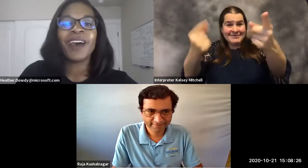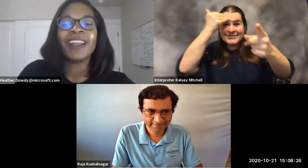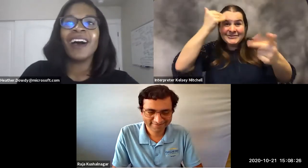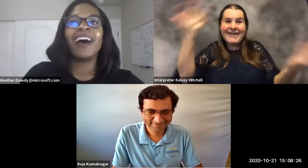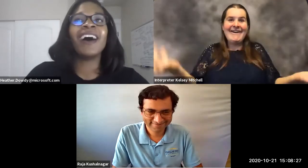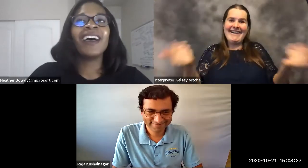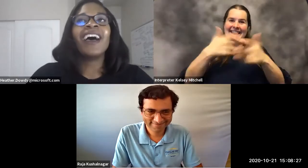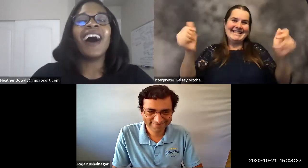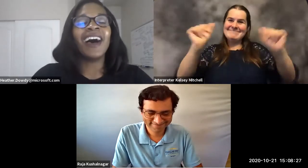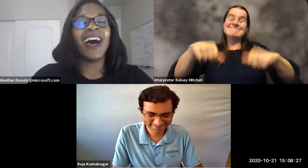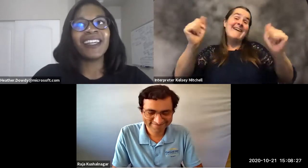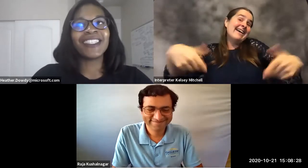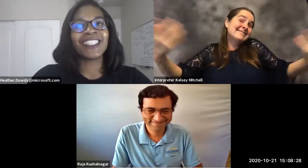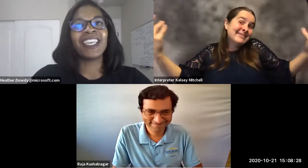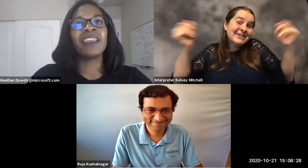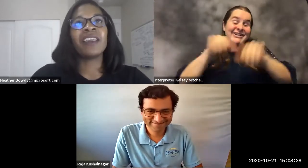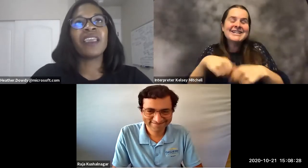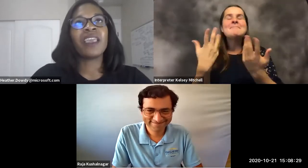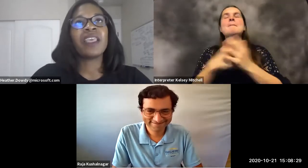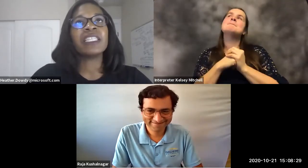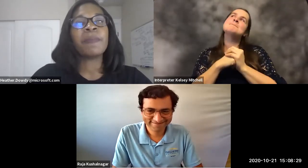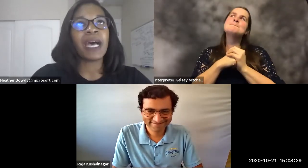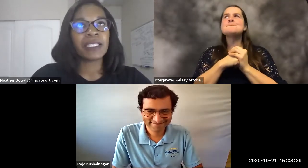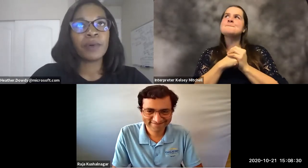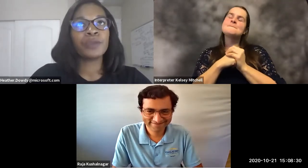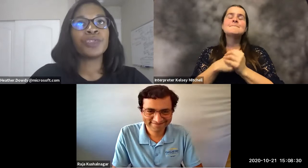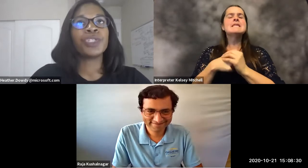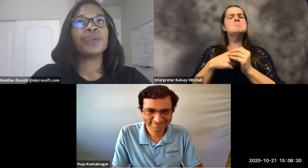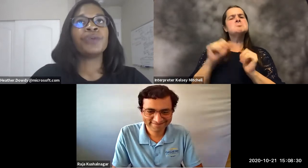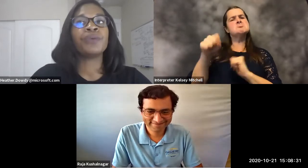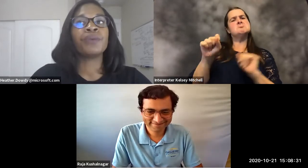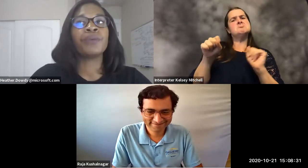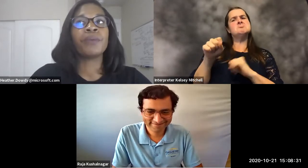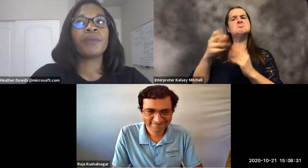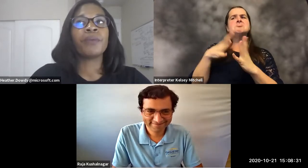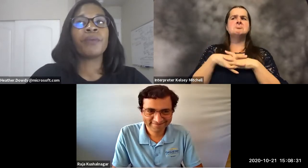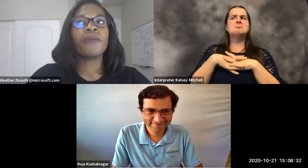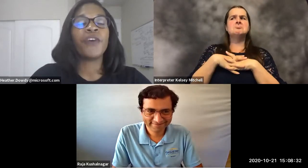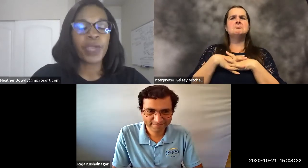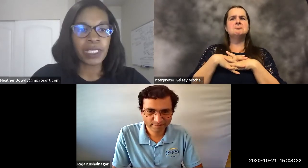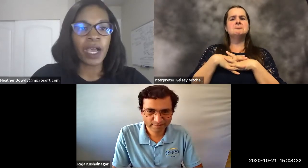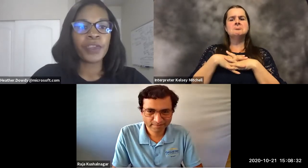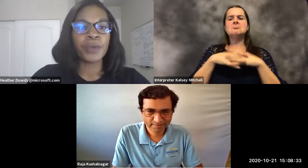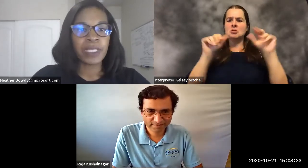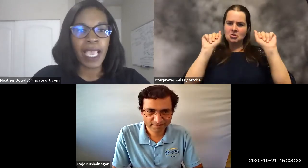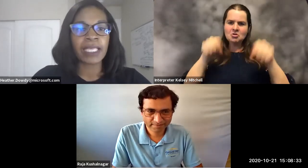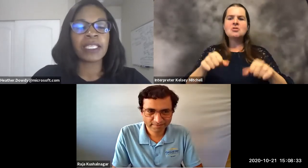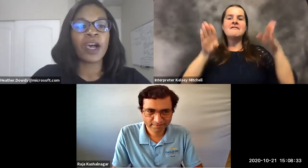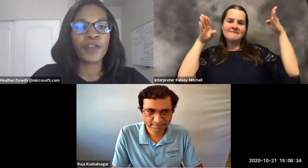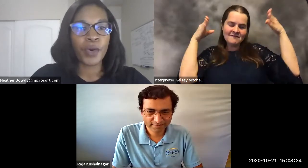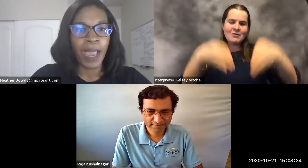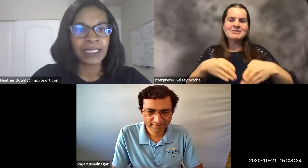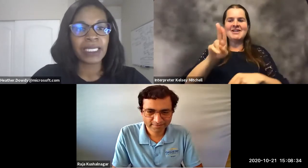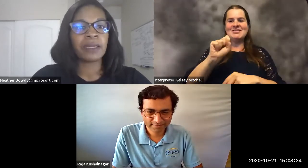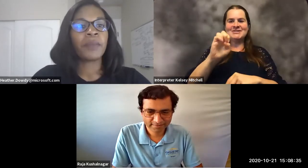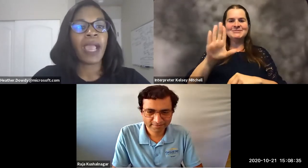that. But honestly, it is possible to focus on the use case